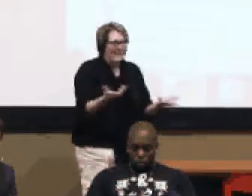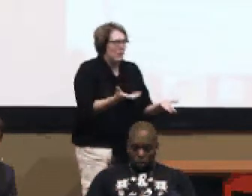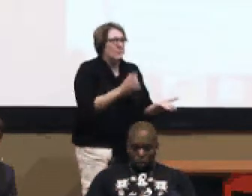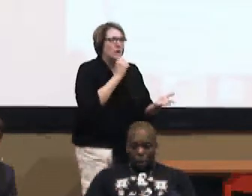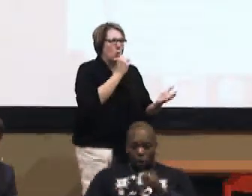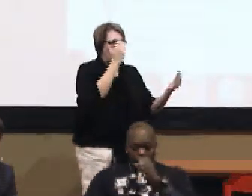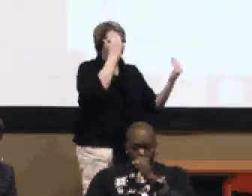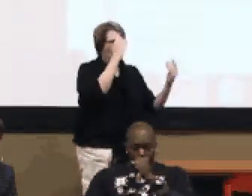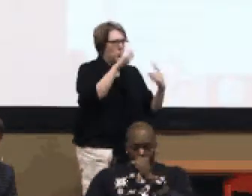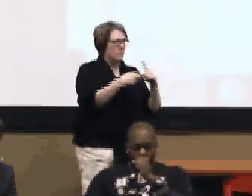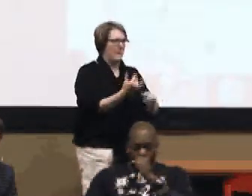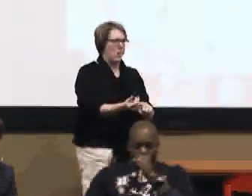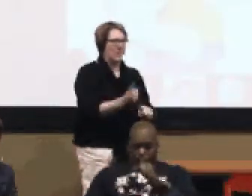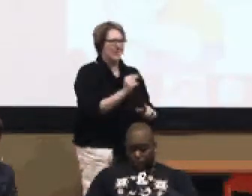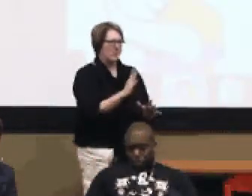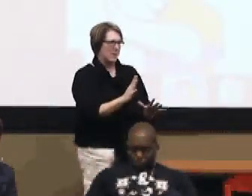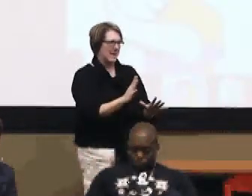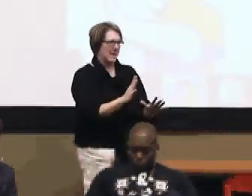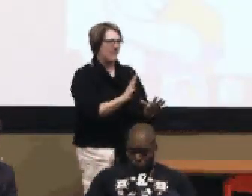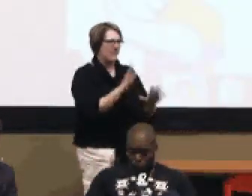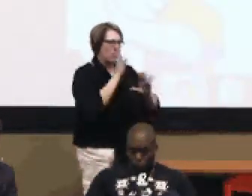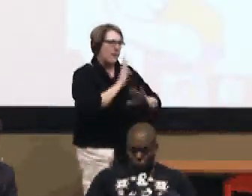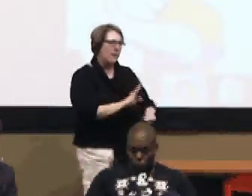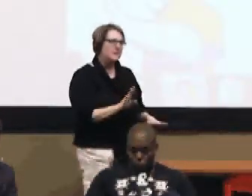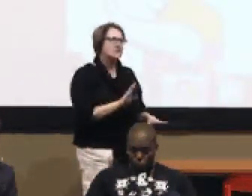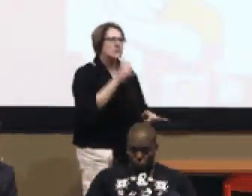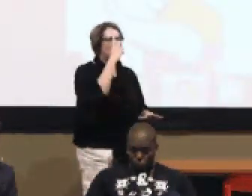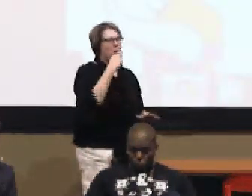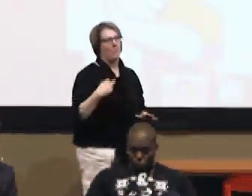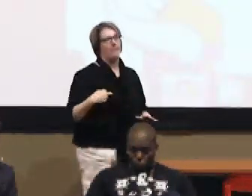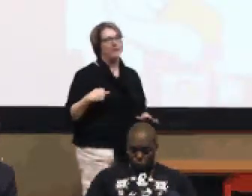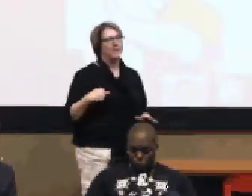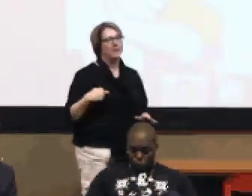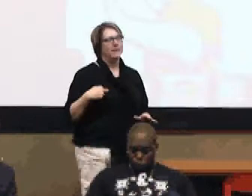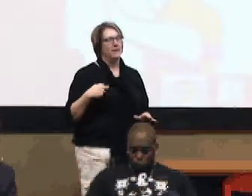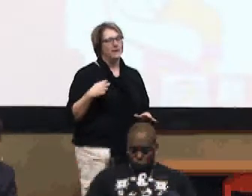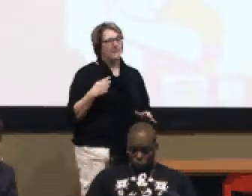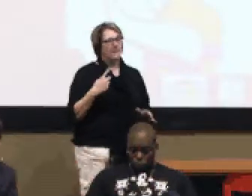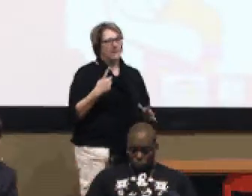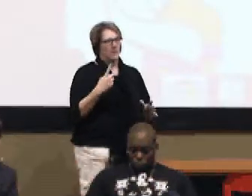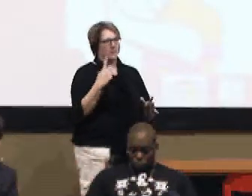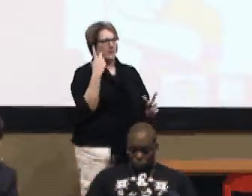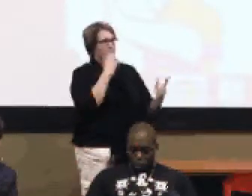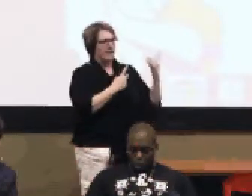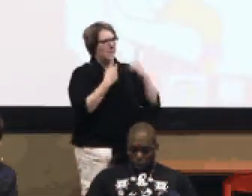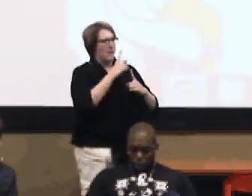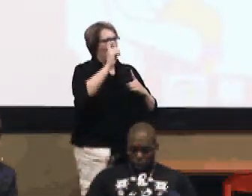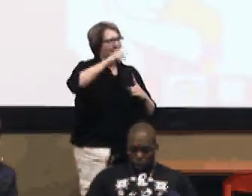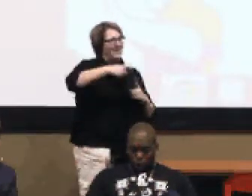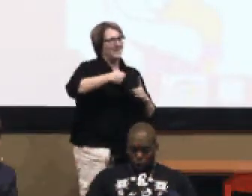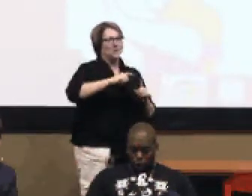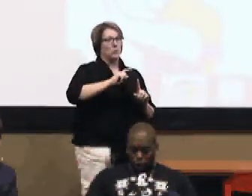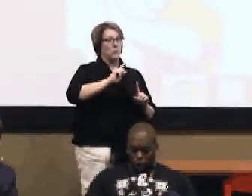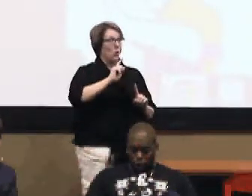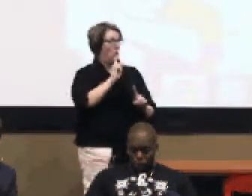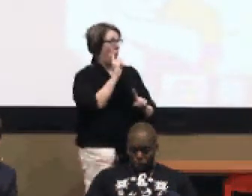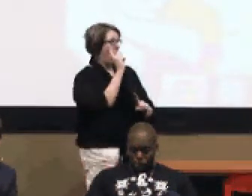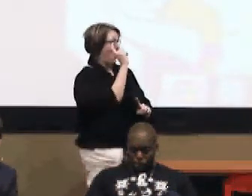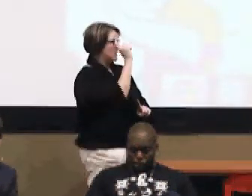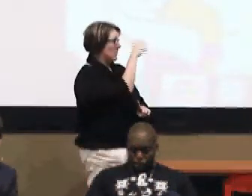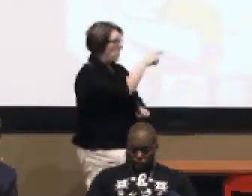it's kind of under the radar. And so, for me, it was one of thinking that I needed to go somewhere else in